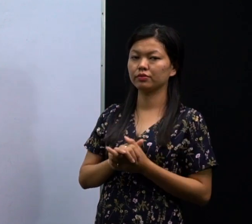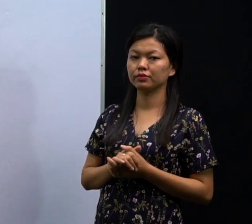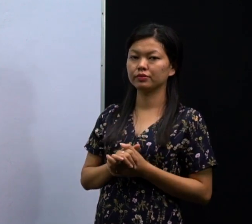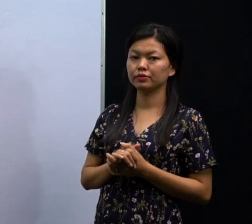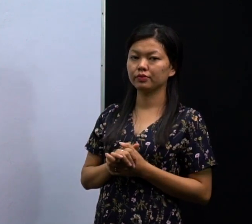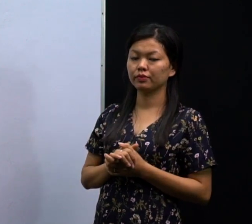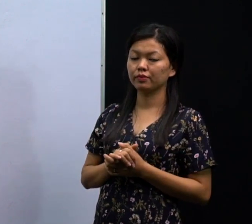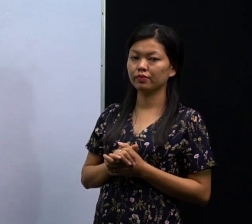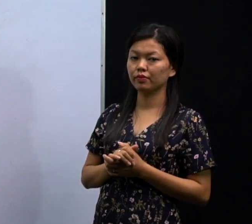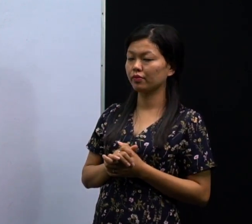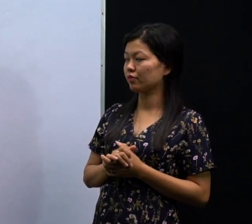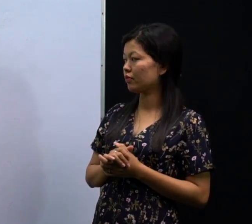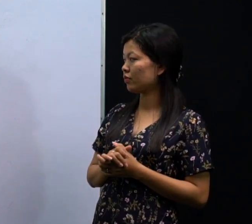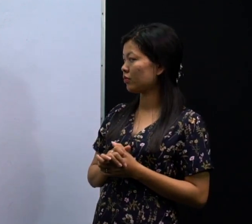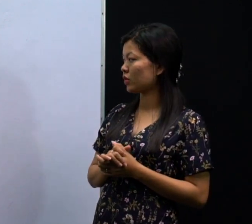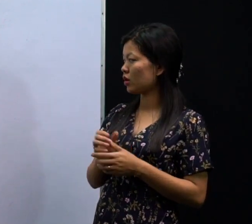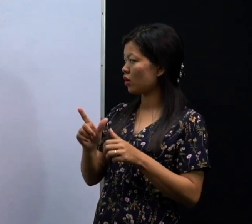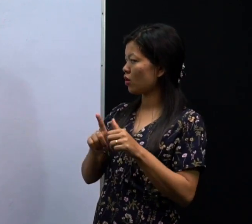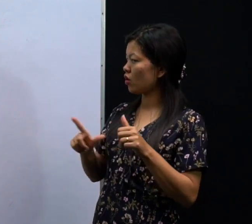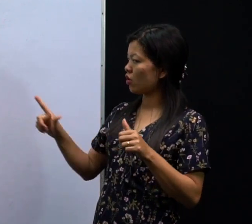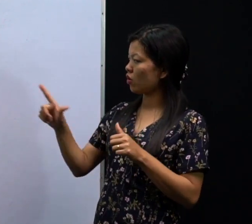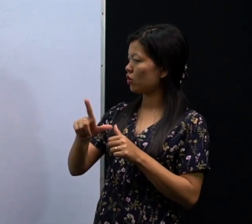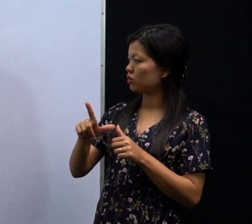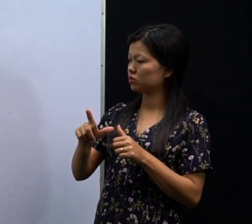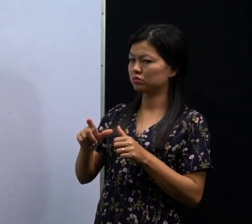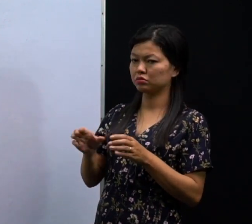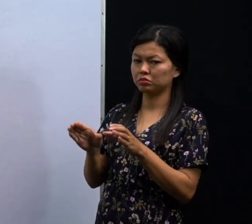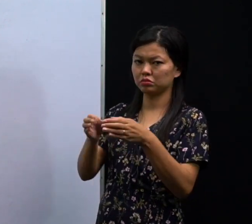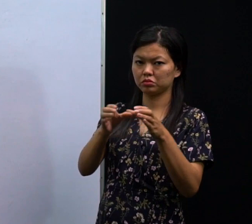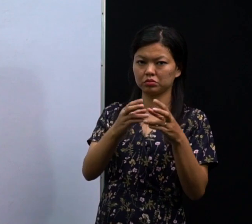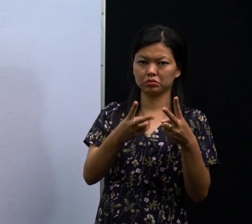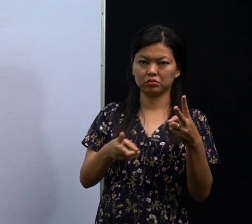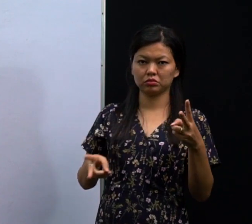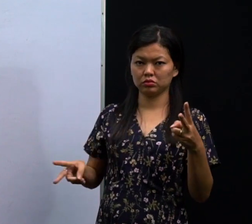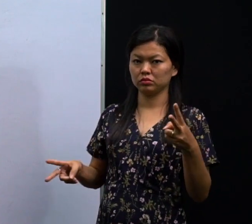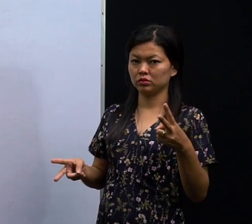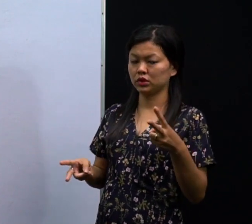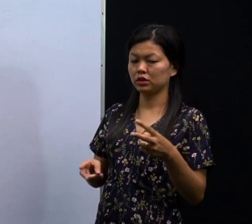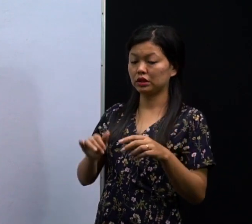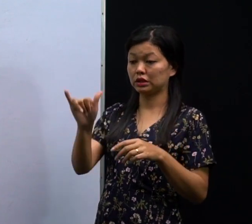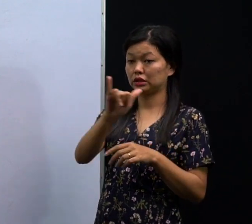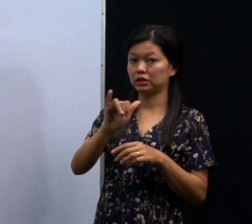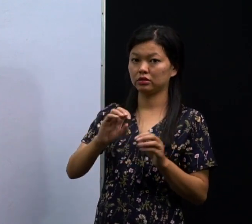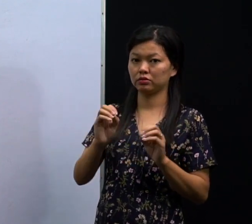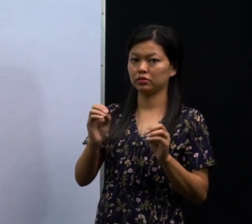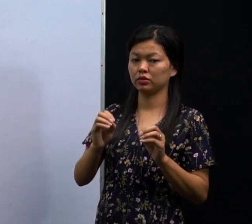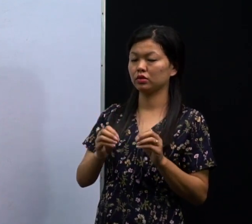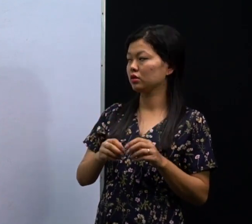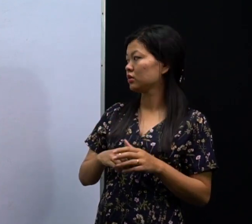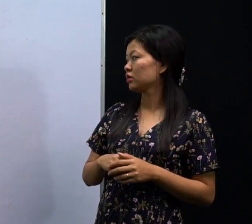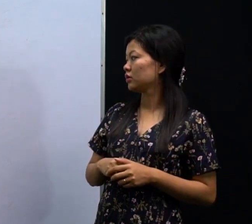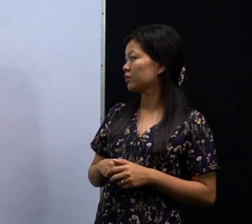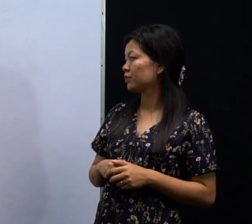Okay. Now here all terms are different. Ax, there is no ax. Ay, no ay. No term is